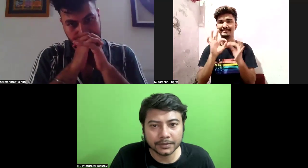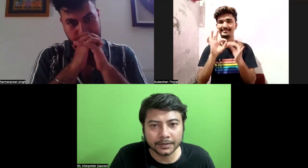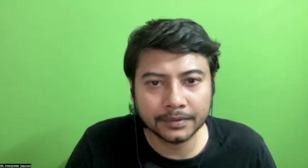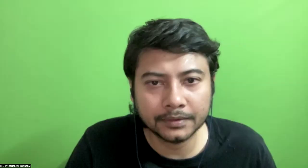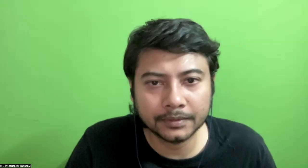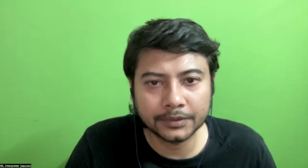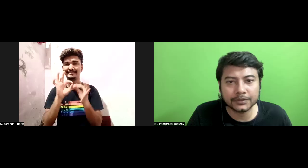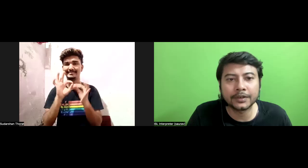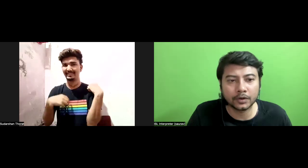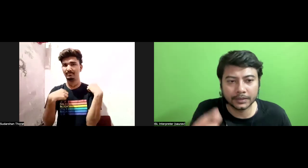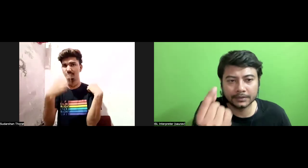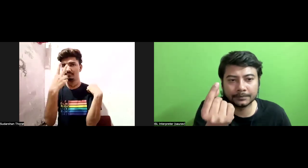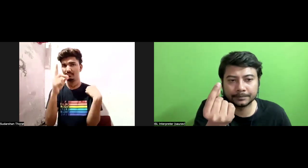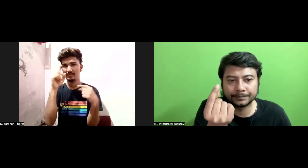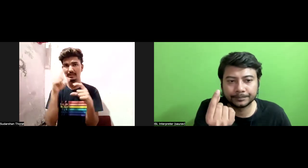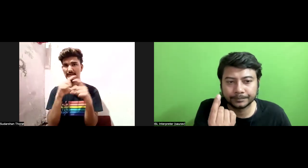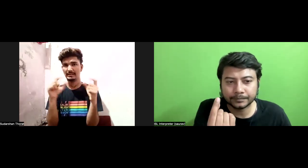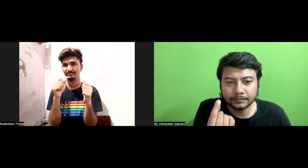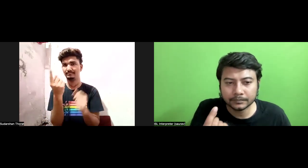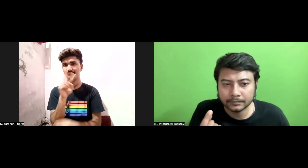Charu says, let me just reorganize.